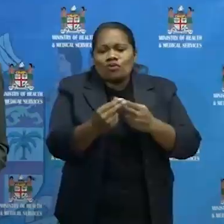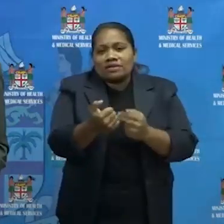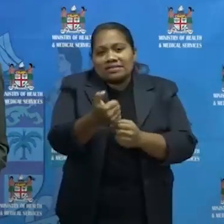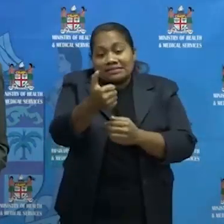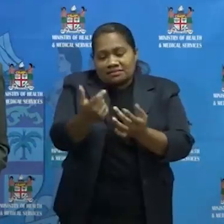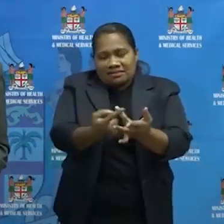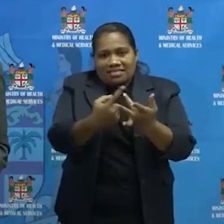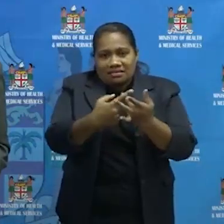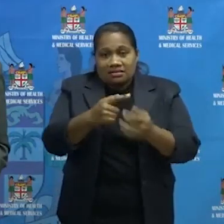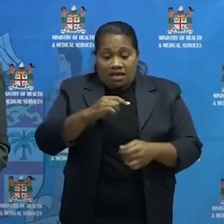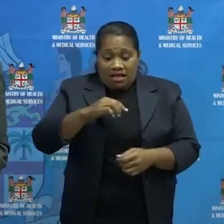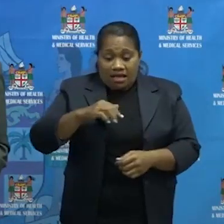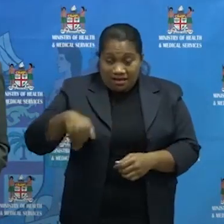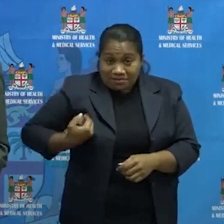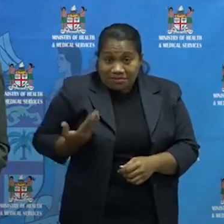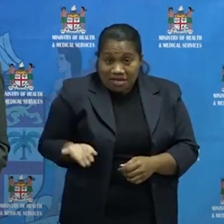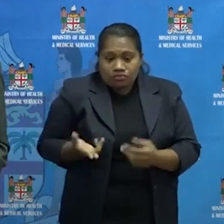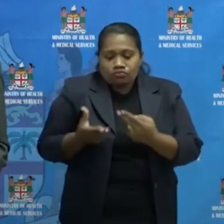husband, and 5 children.